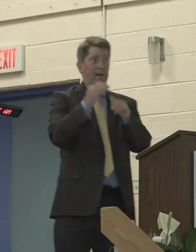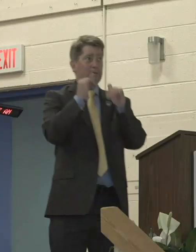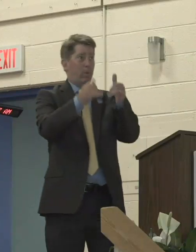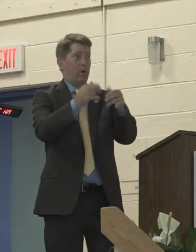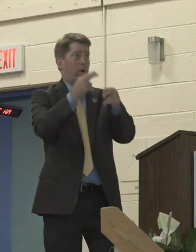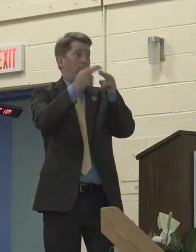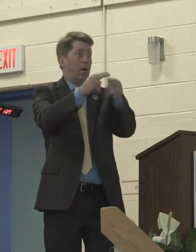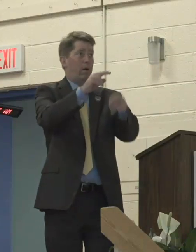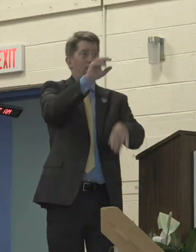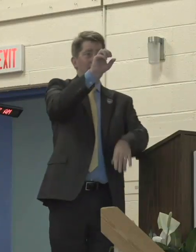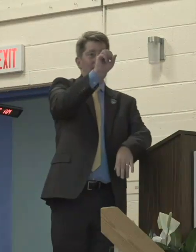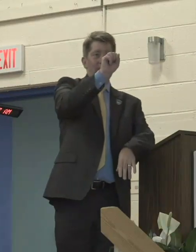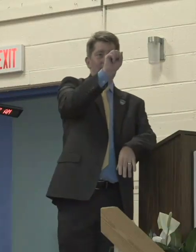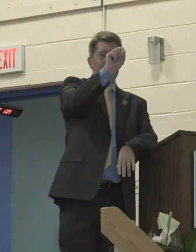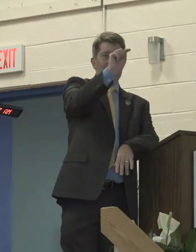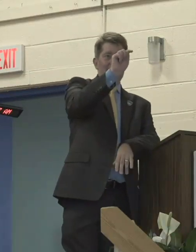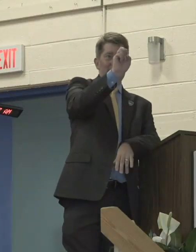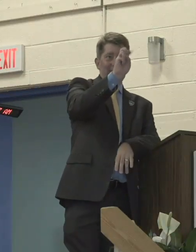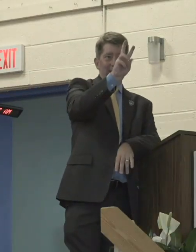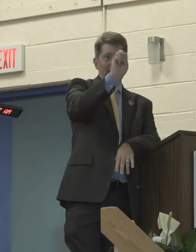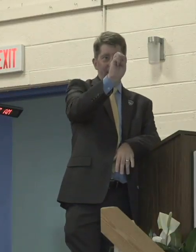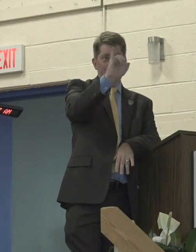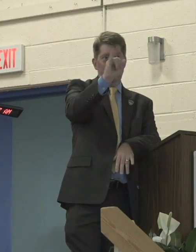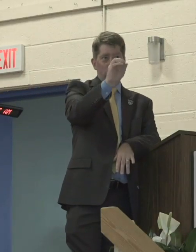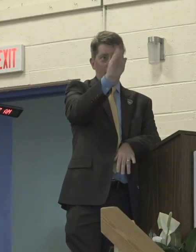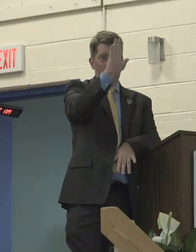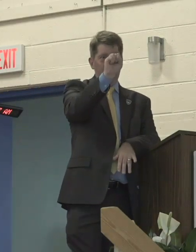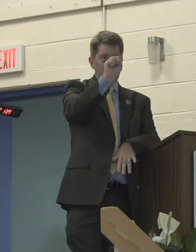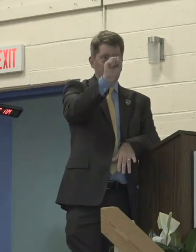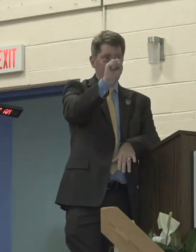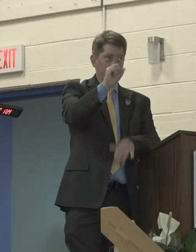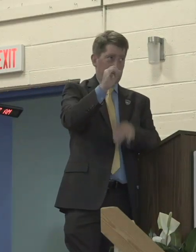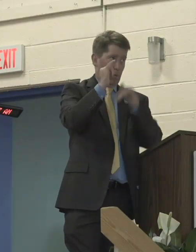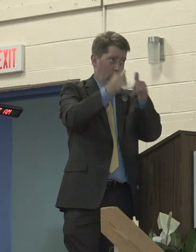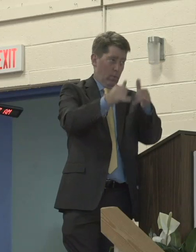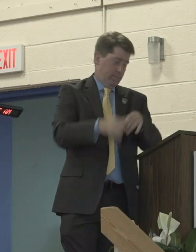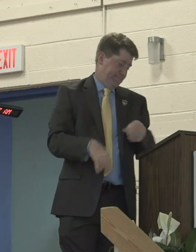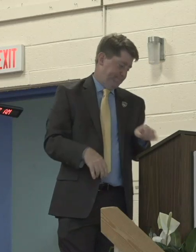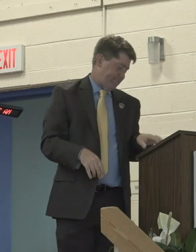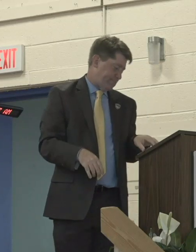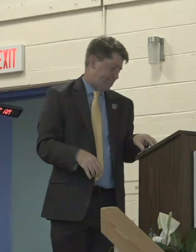The next award is called the Steve Jobs Award.